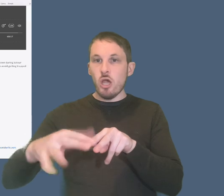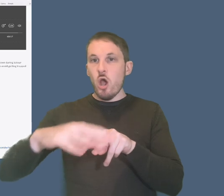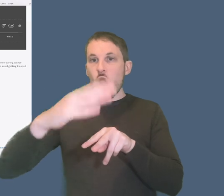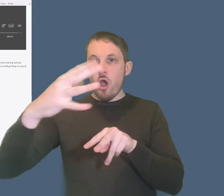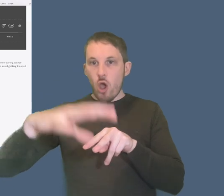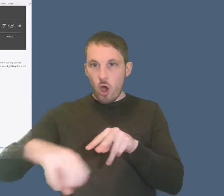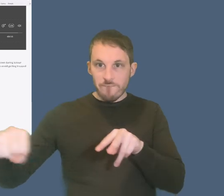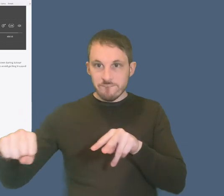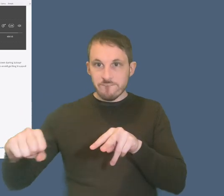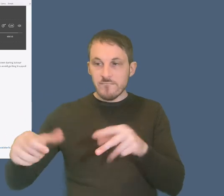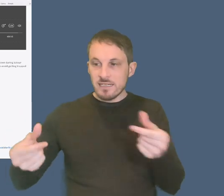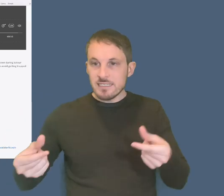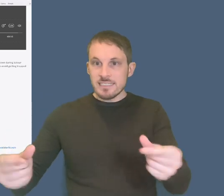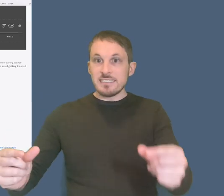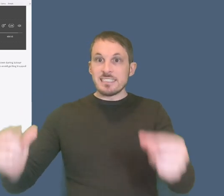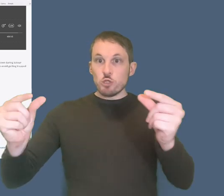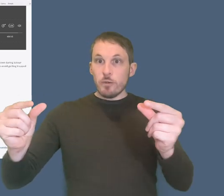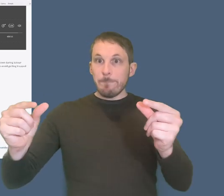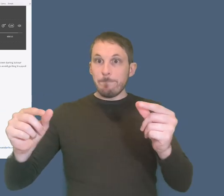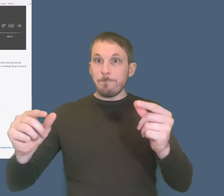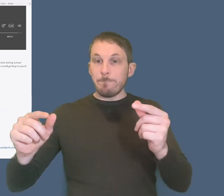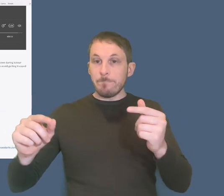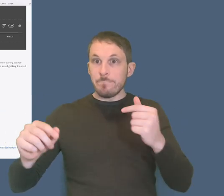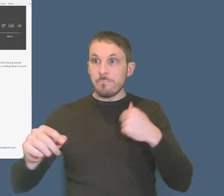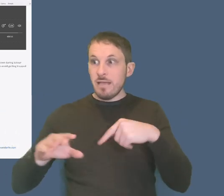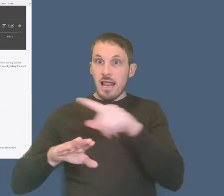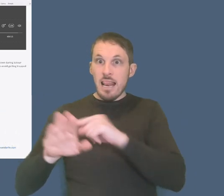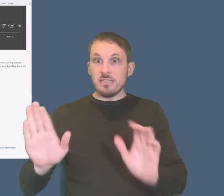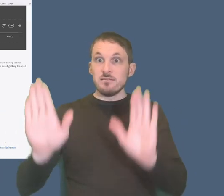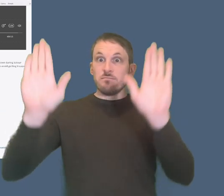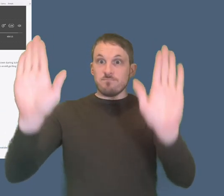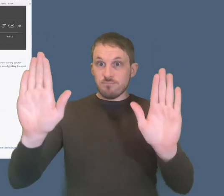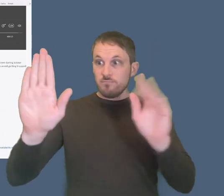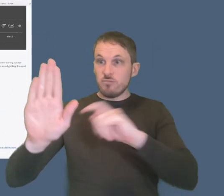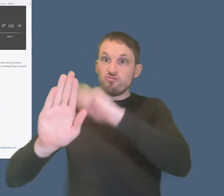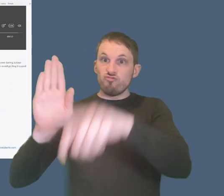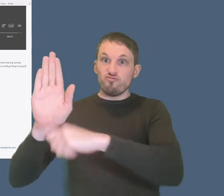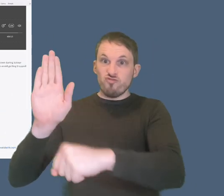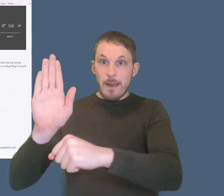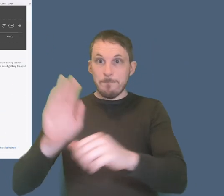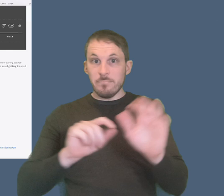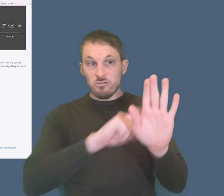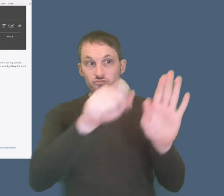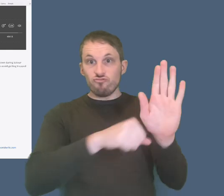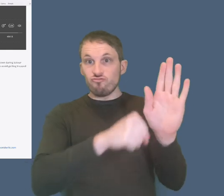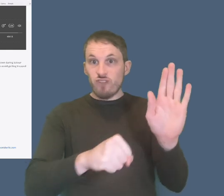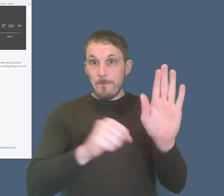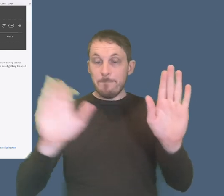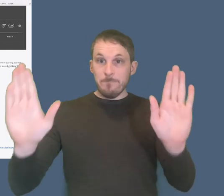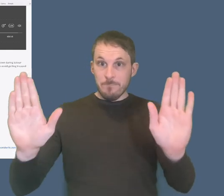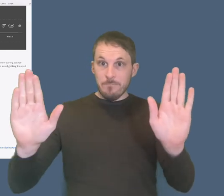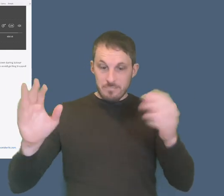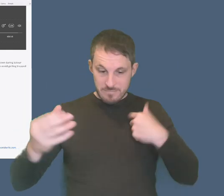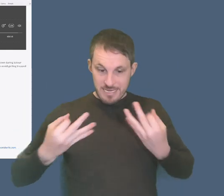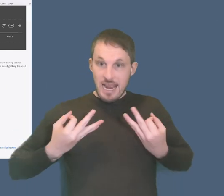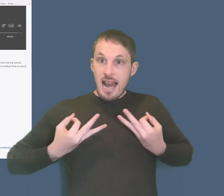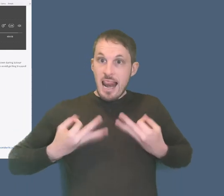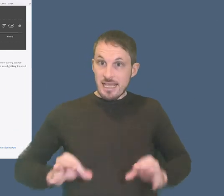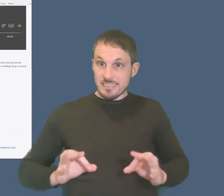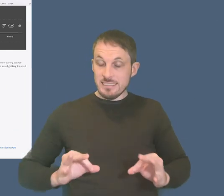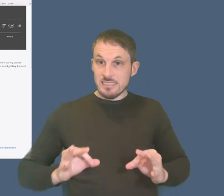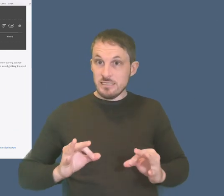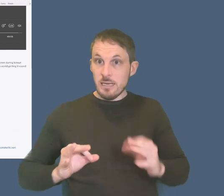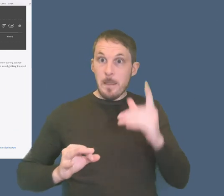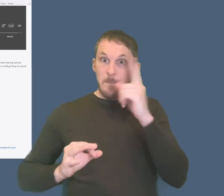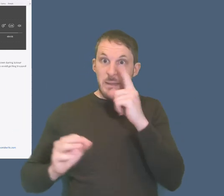positioned up in stirrups and often strapped there. So you're actually tethered to the bed. You would be naked, and